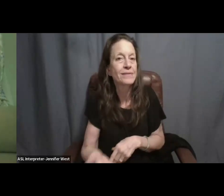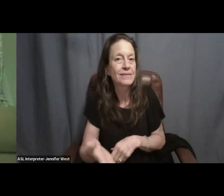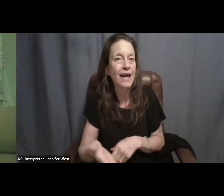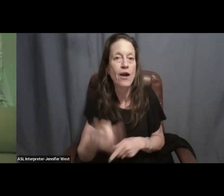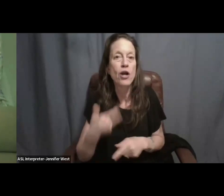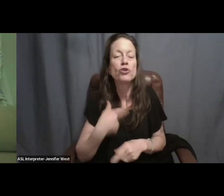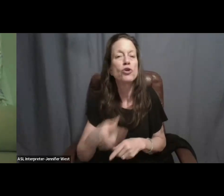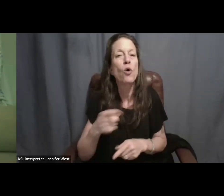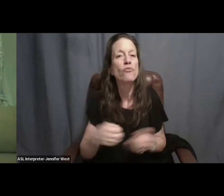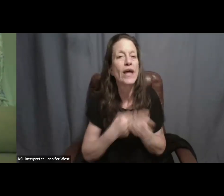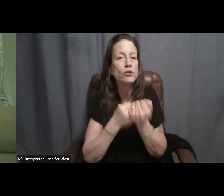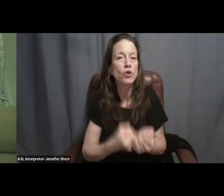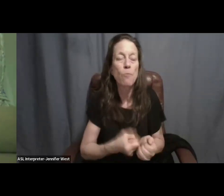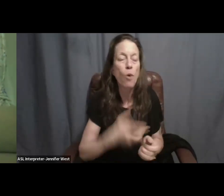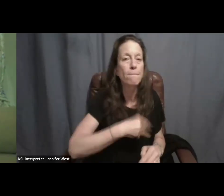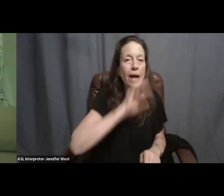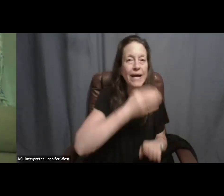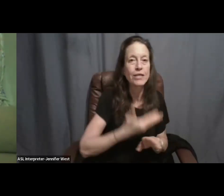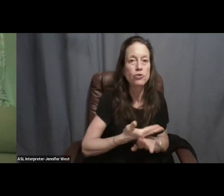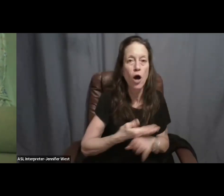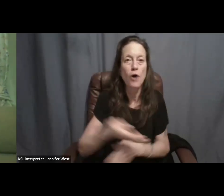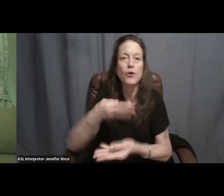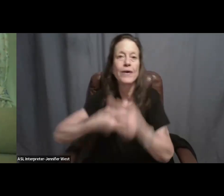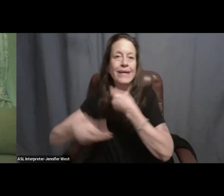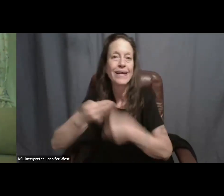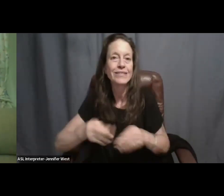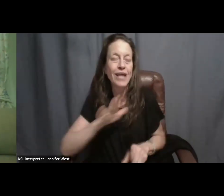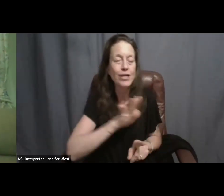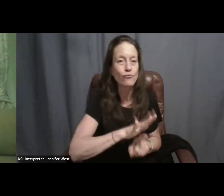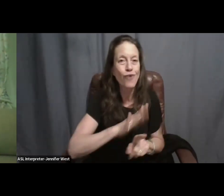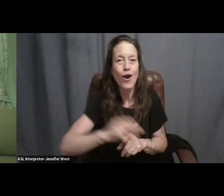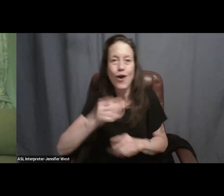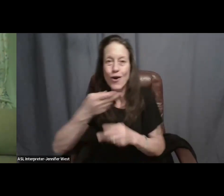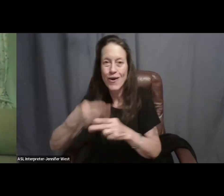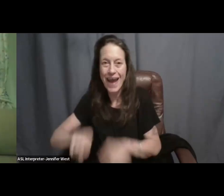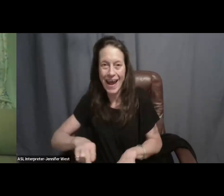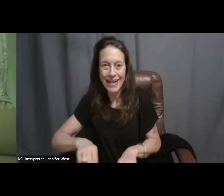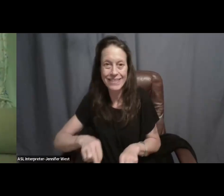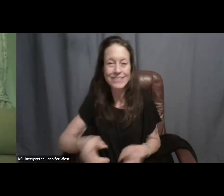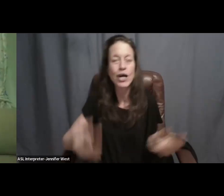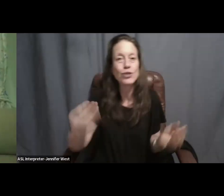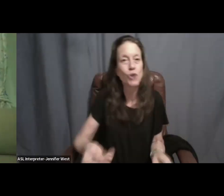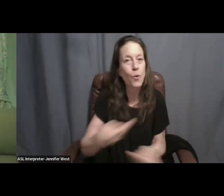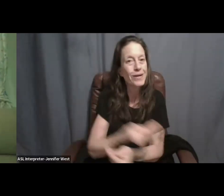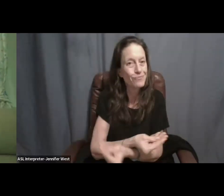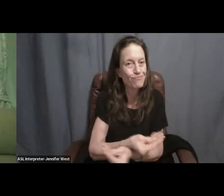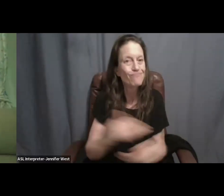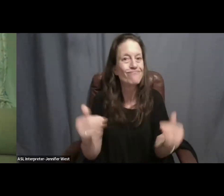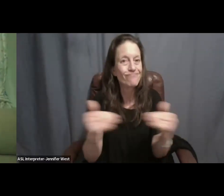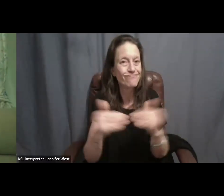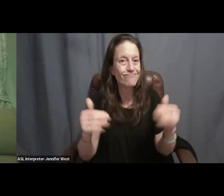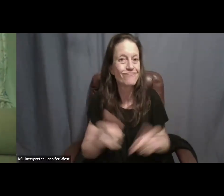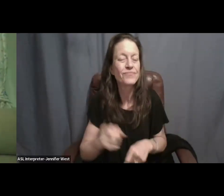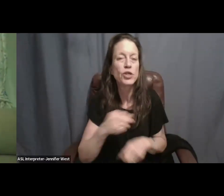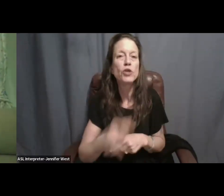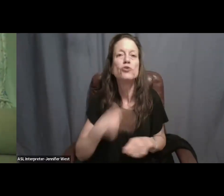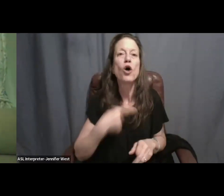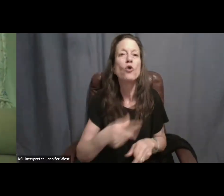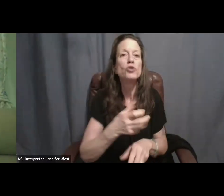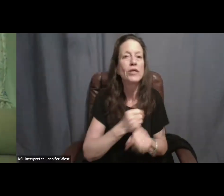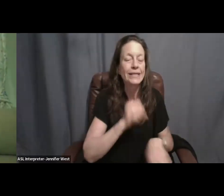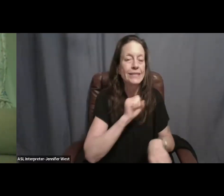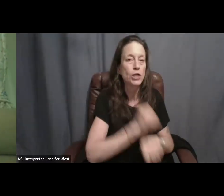eggs. And that has been very productive for her in giving her jobs to do in the morning, jobs in the afternoon,